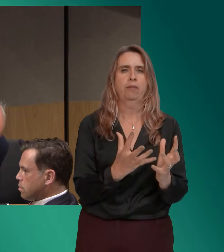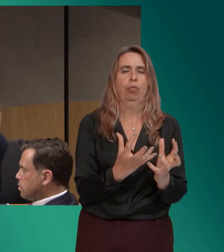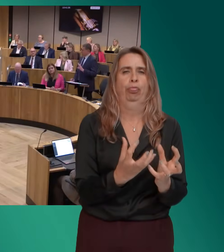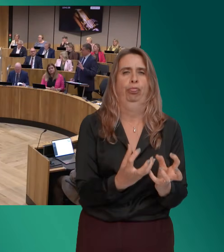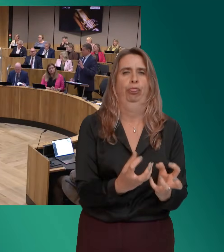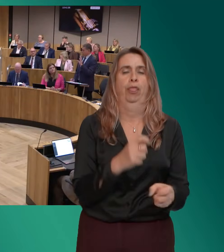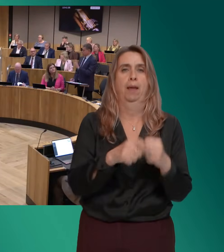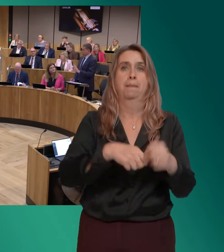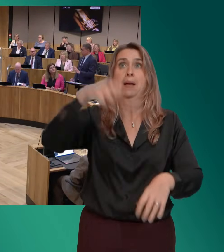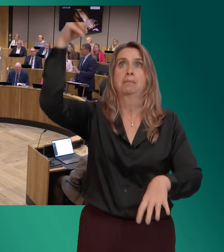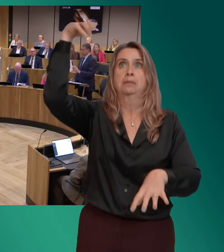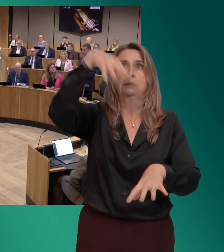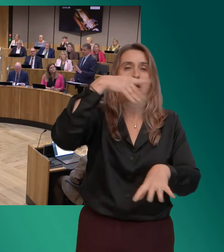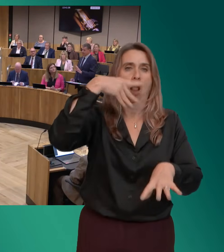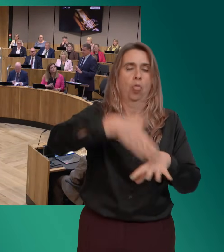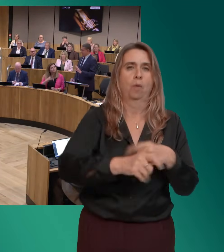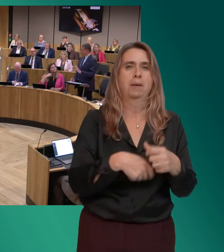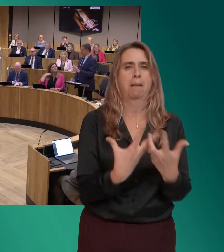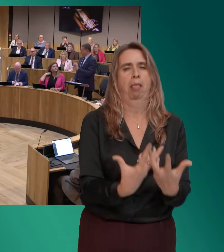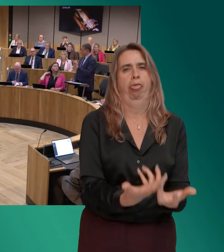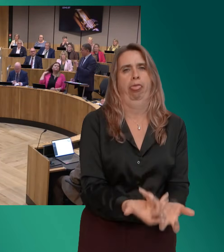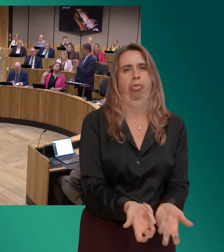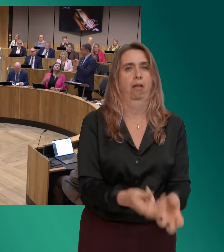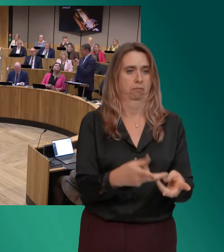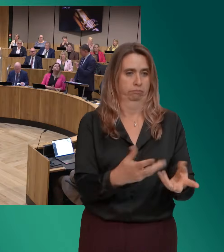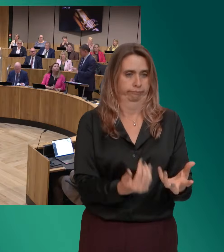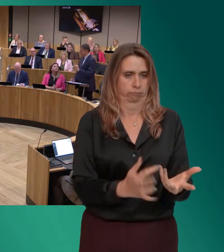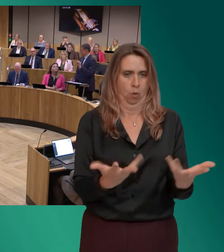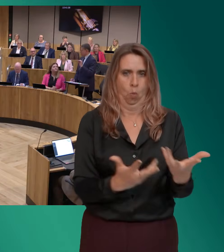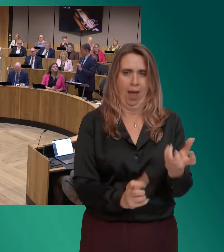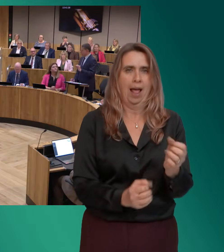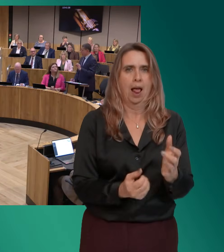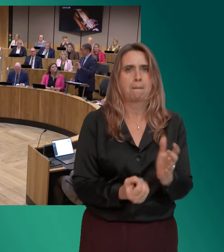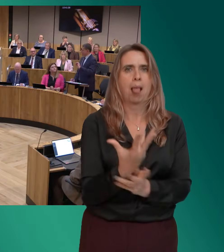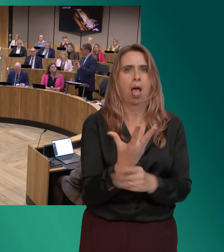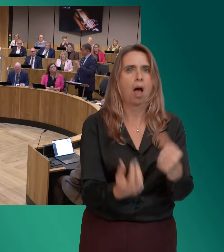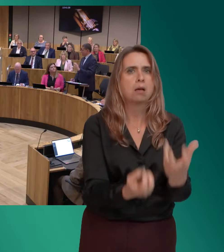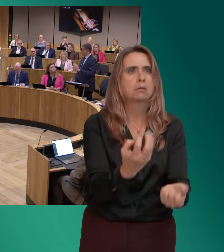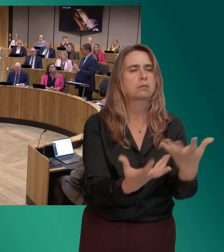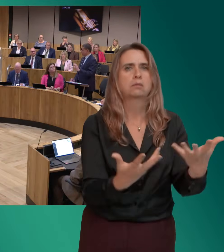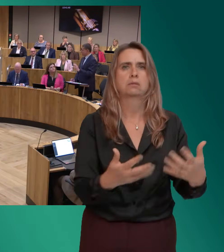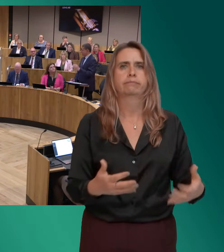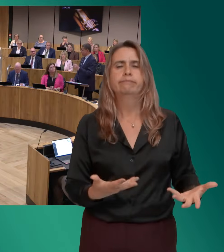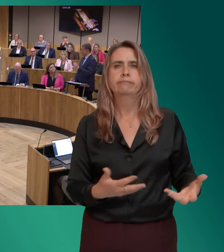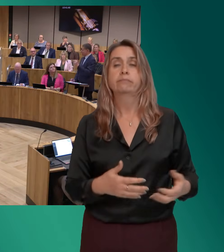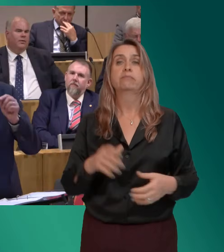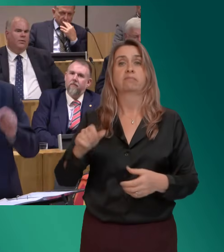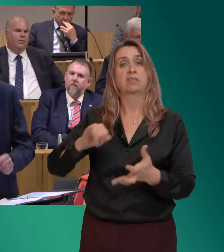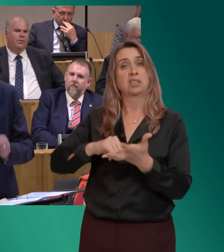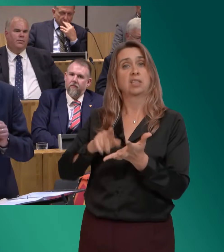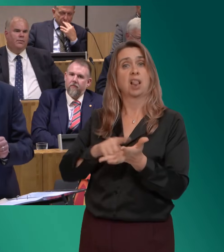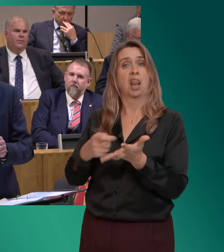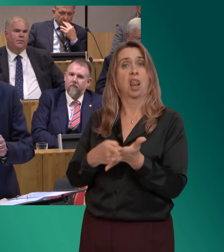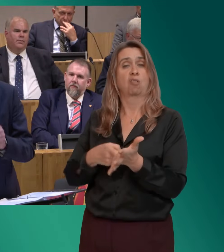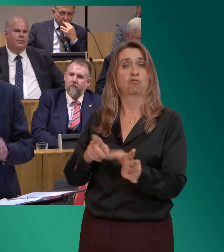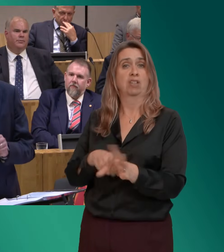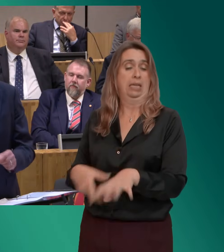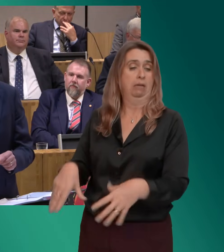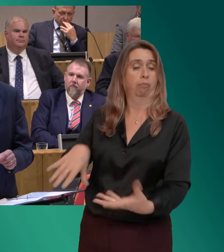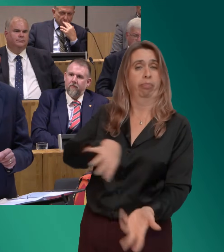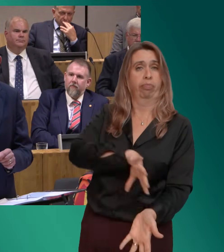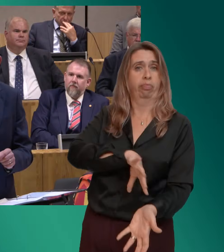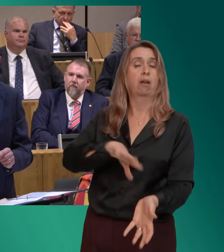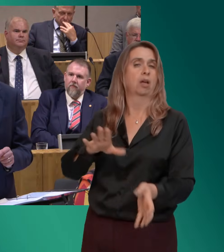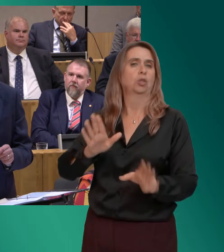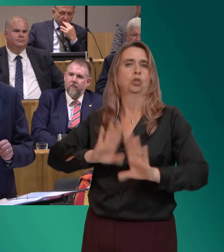wildlife. Two parts to that answer. Measures around the spreading of slurry is about avoiding